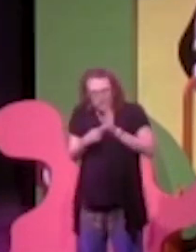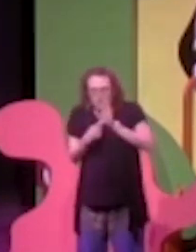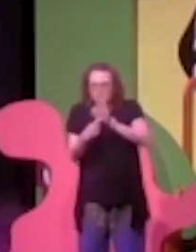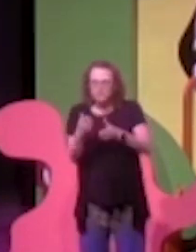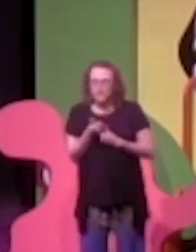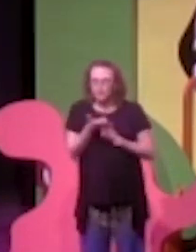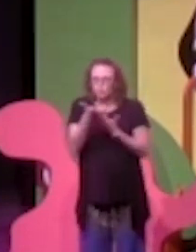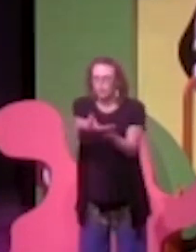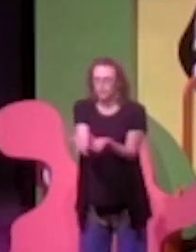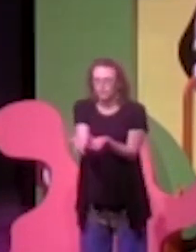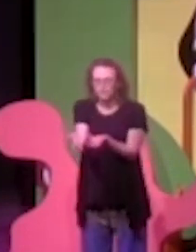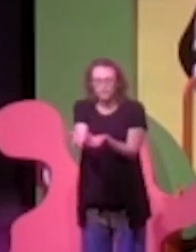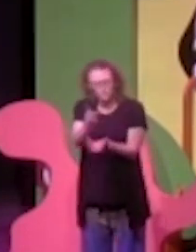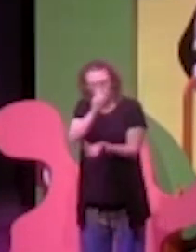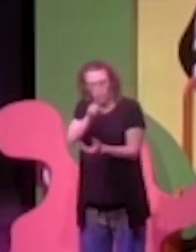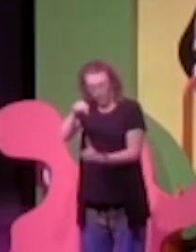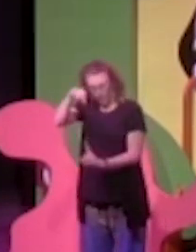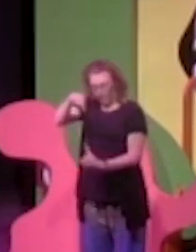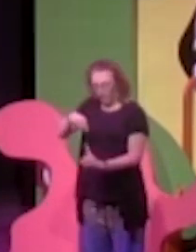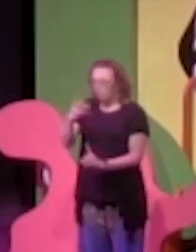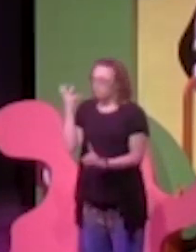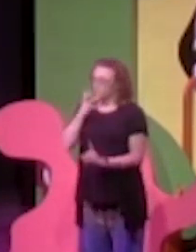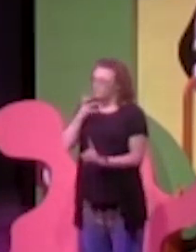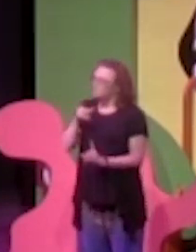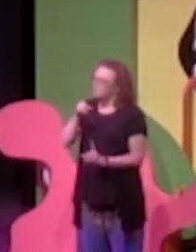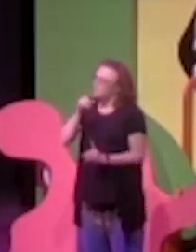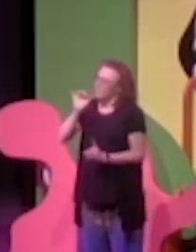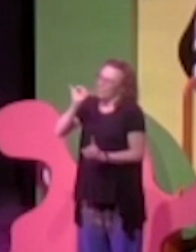about. You can watch the same